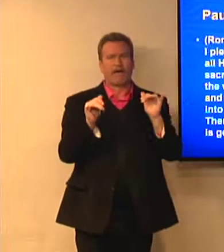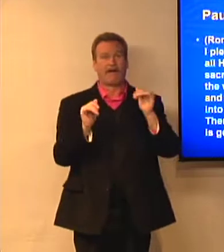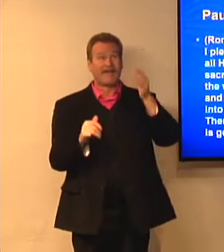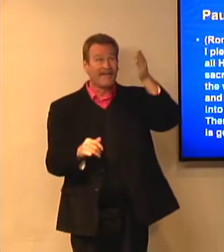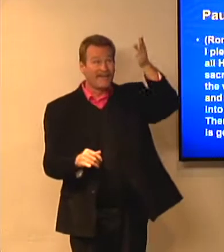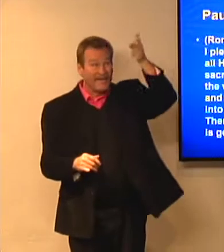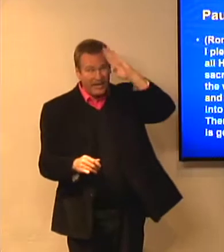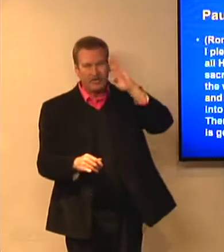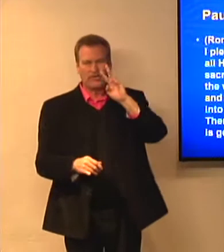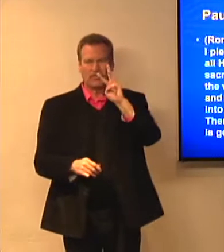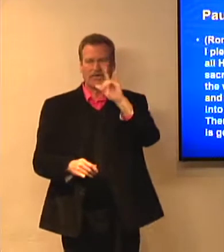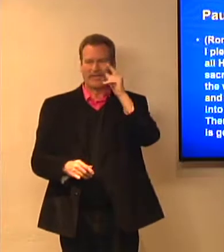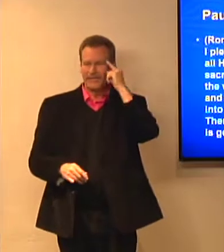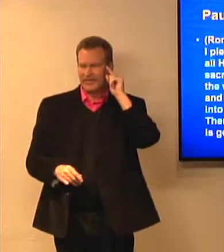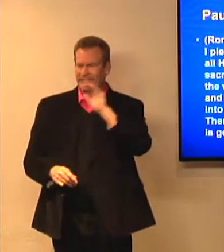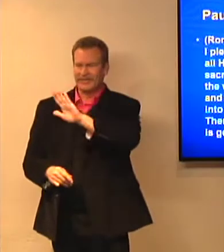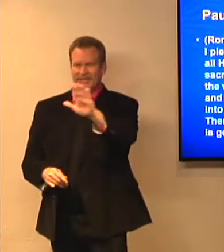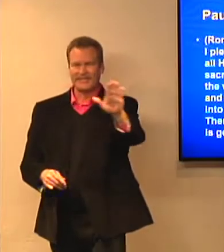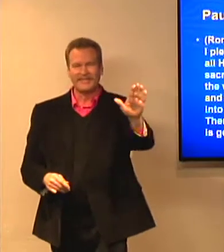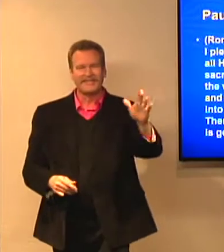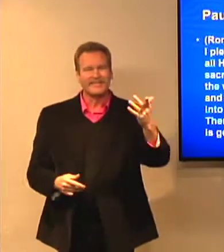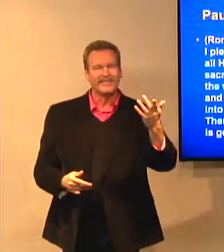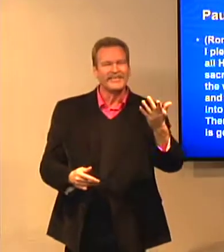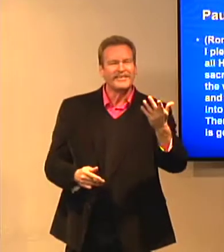you will learn to know God's will and what it is for you.